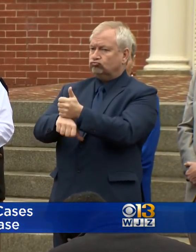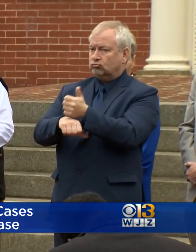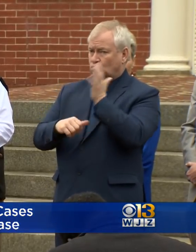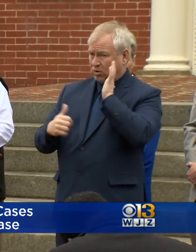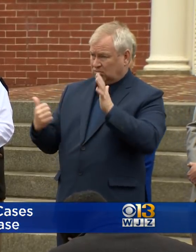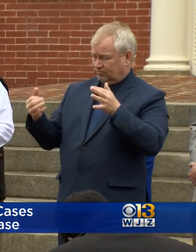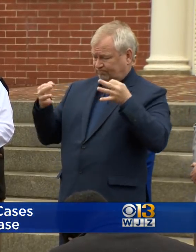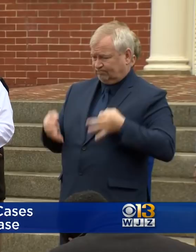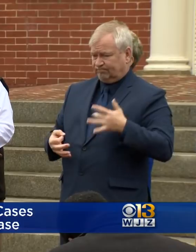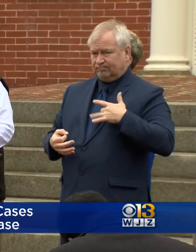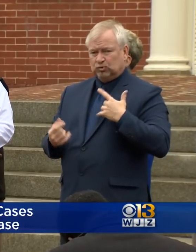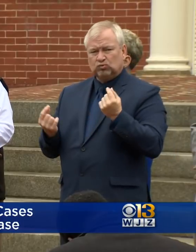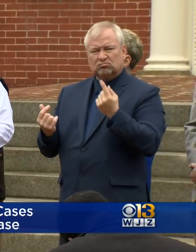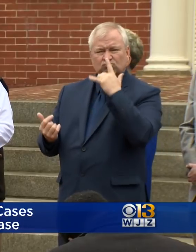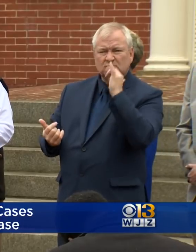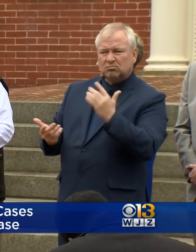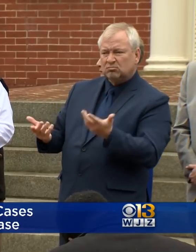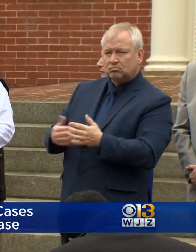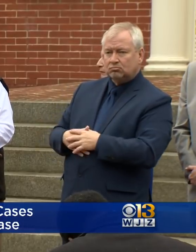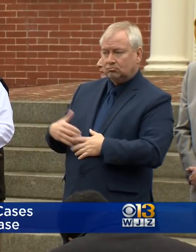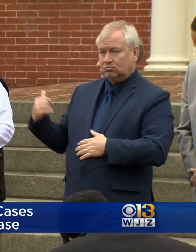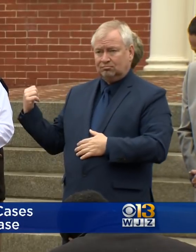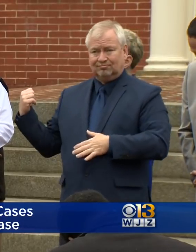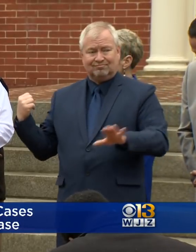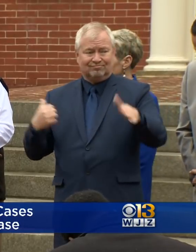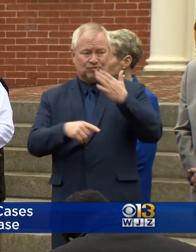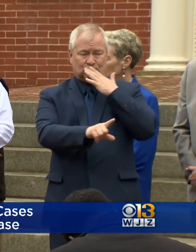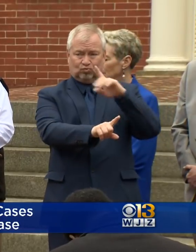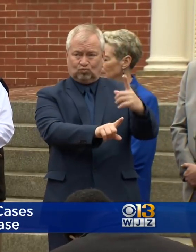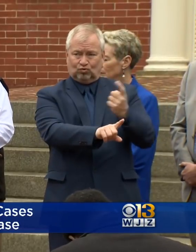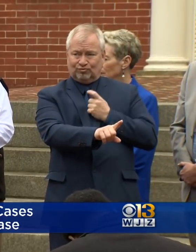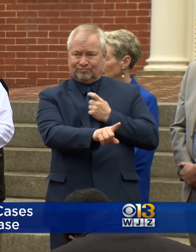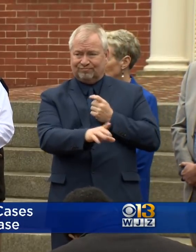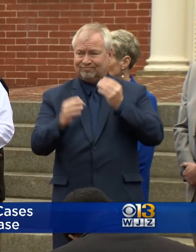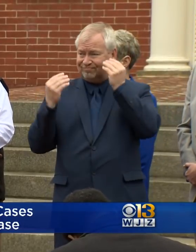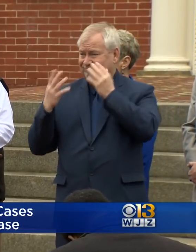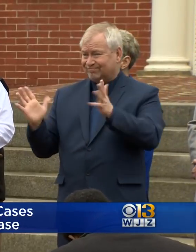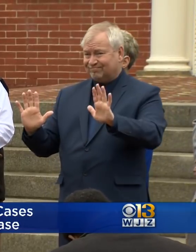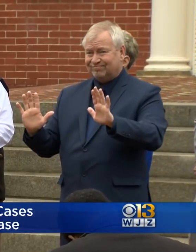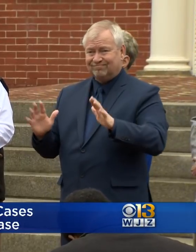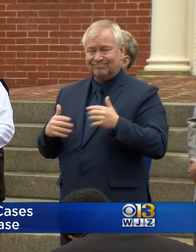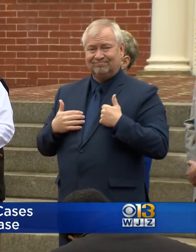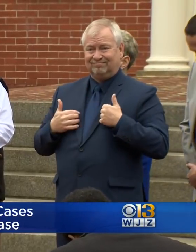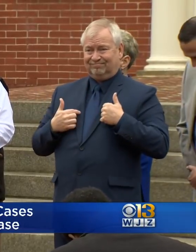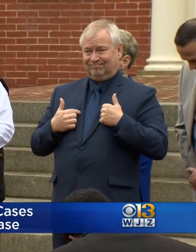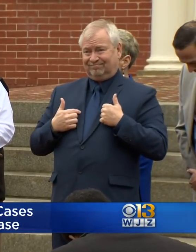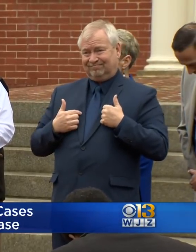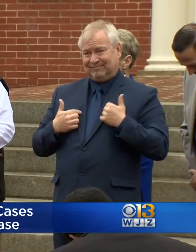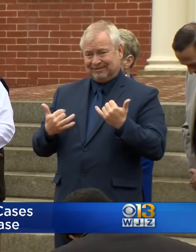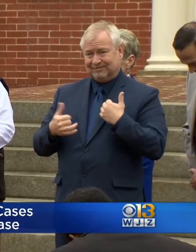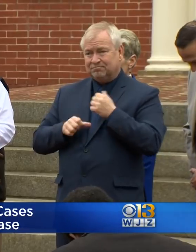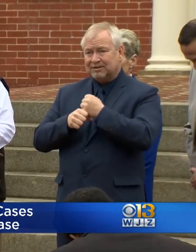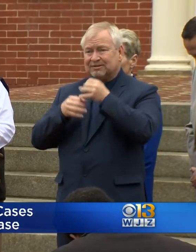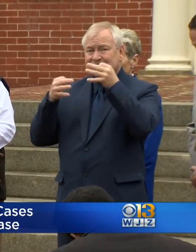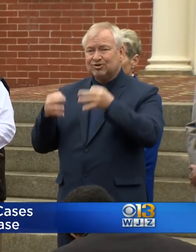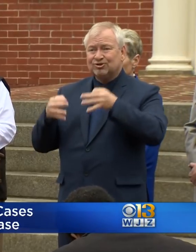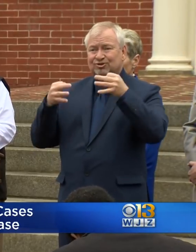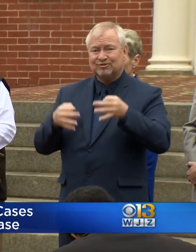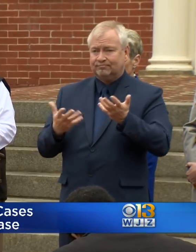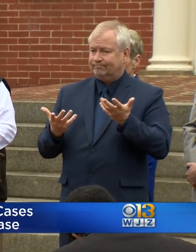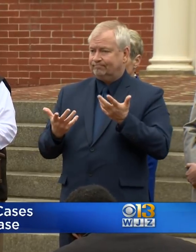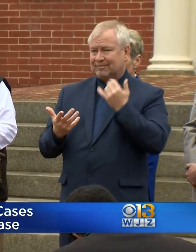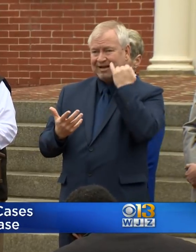Yeah, it's a really good question. Look, we are just making the decisions as quickly as we can,